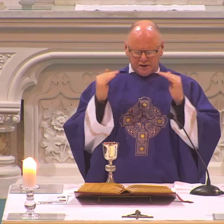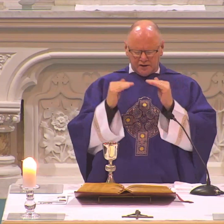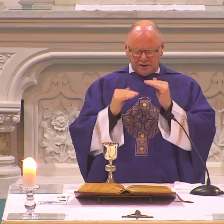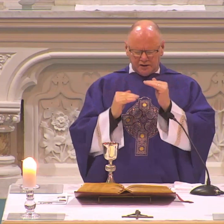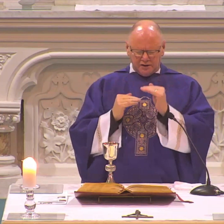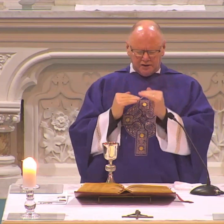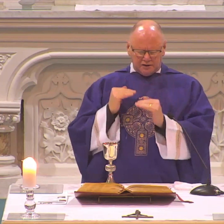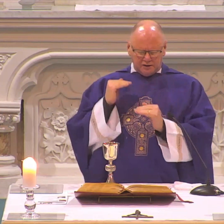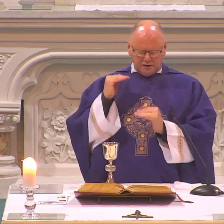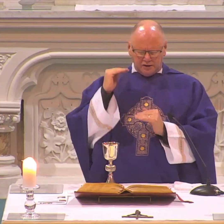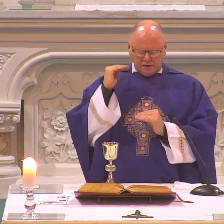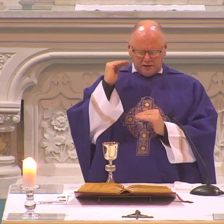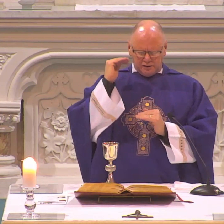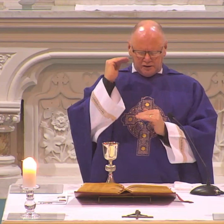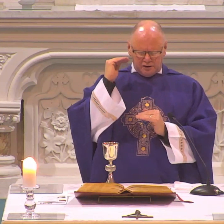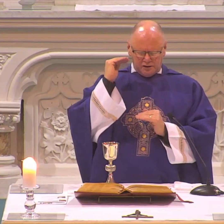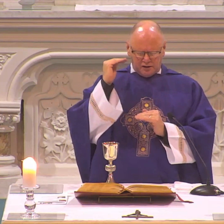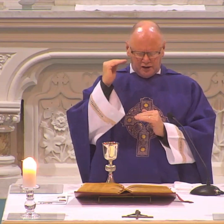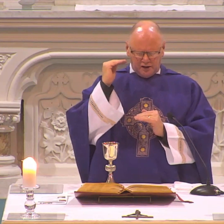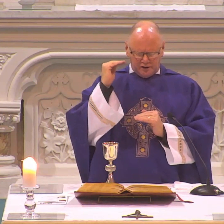Hosanna in the